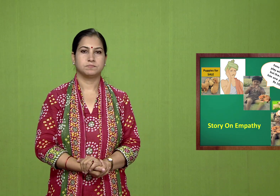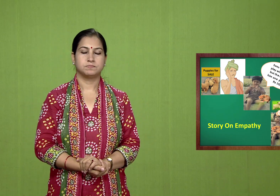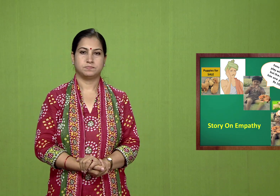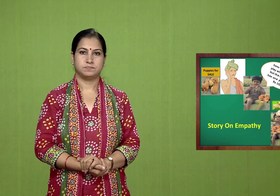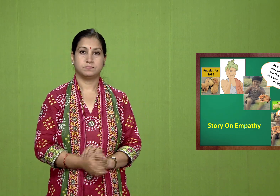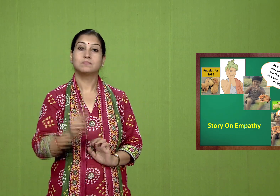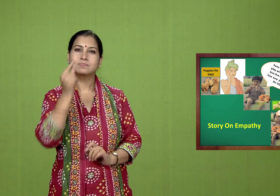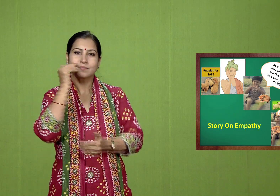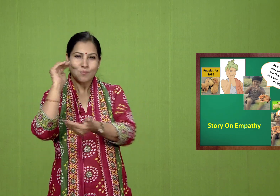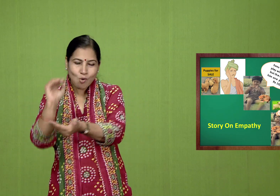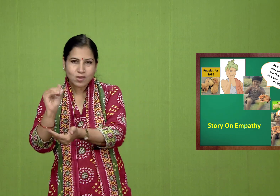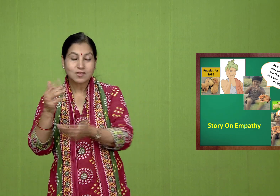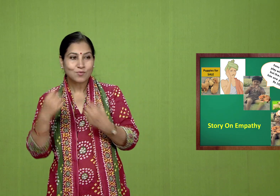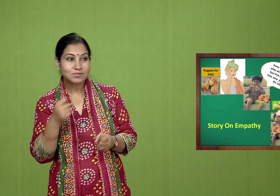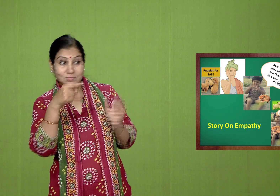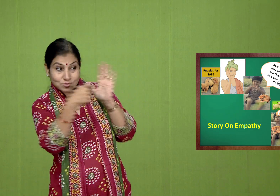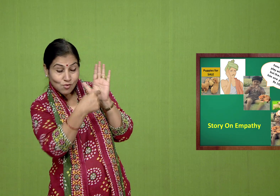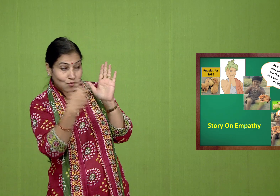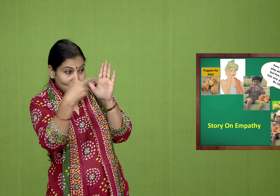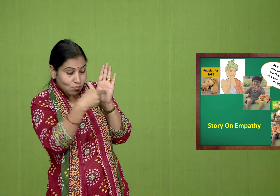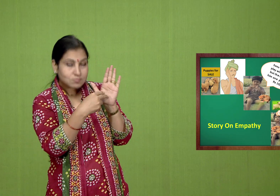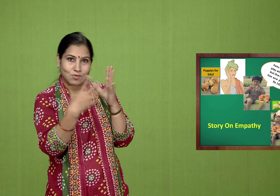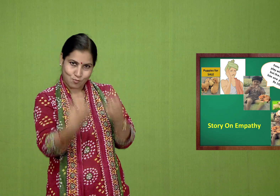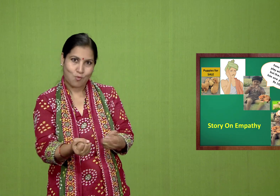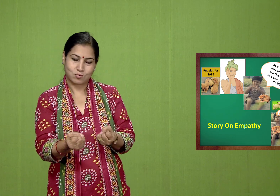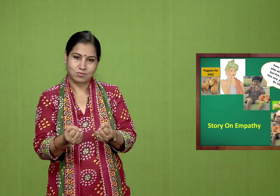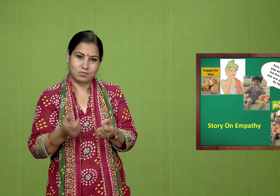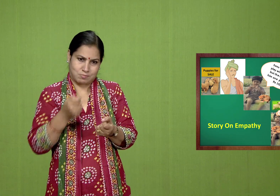A little boy wanted to buy one of the puppies.